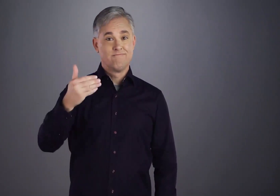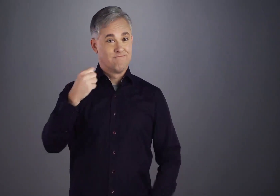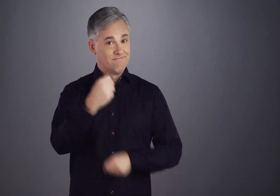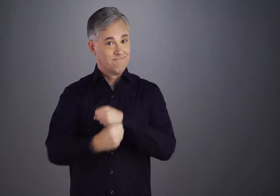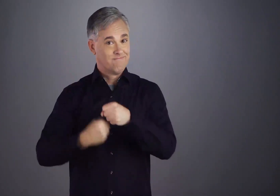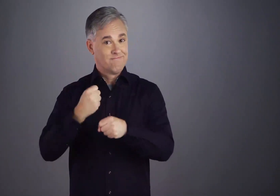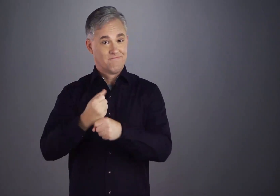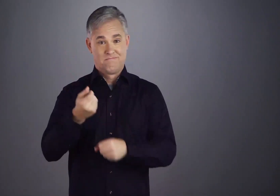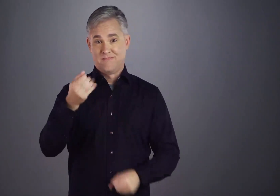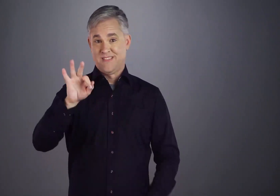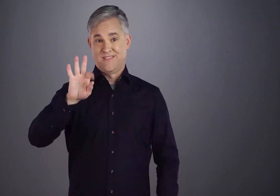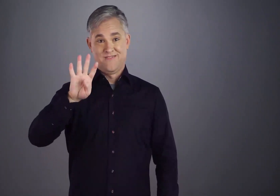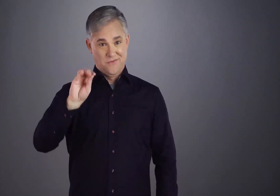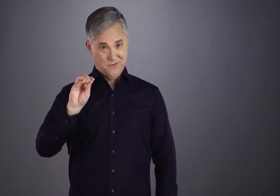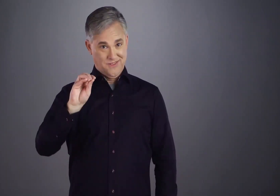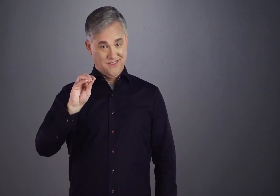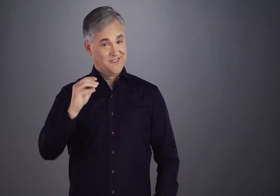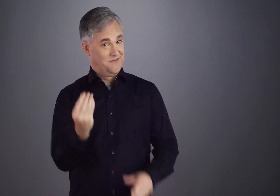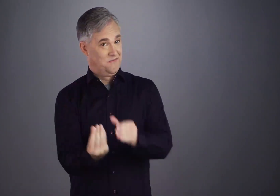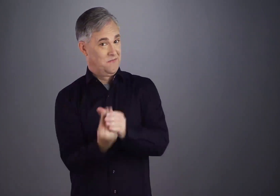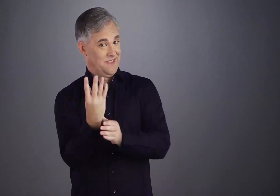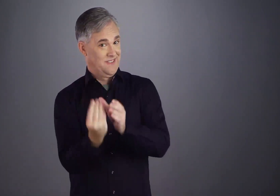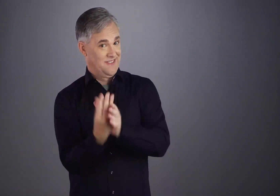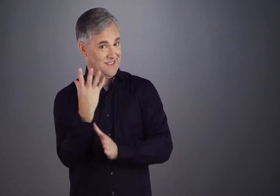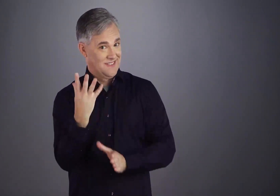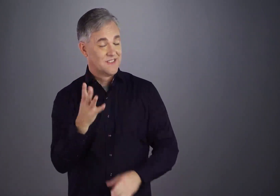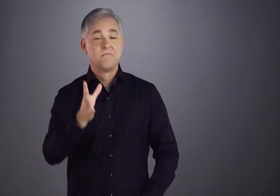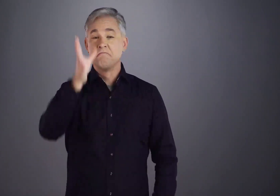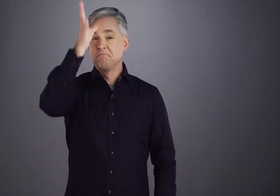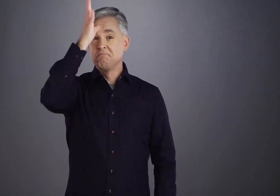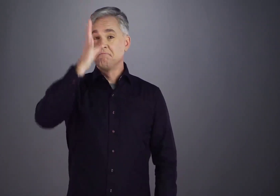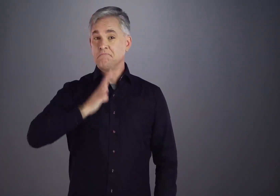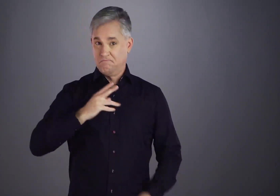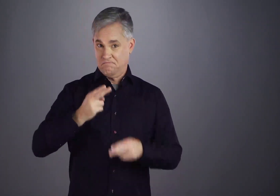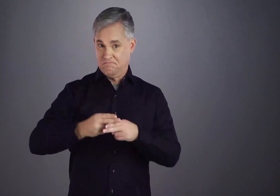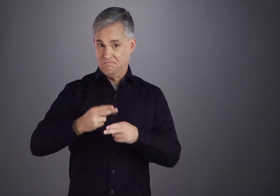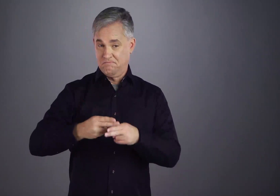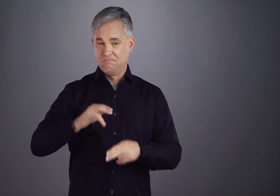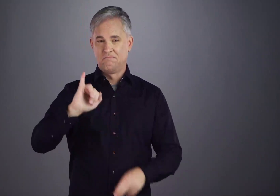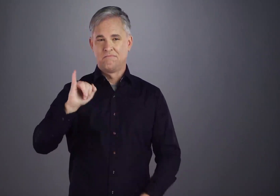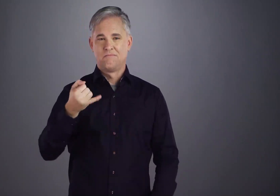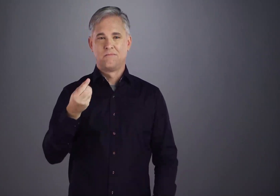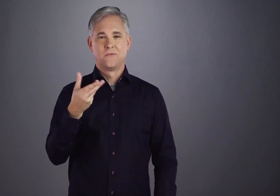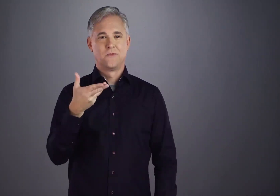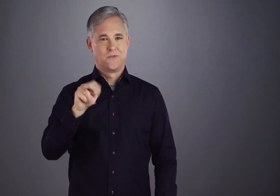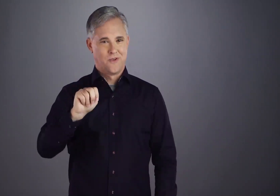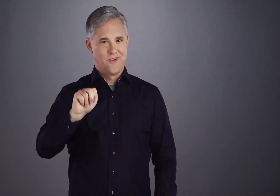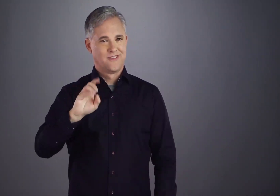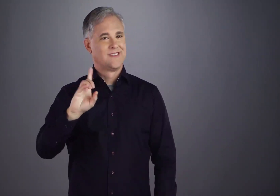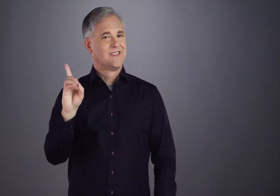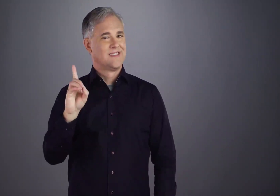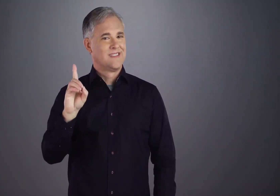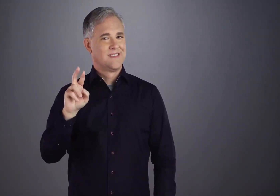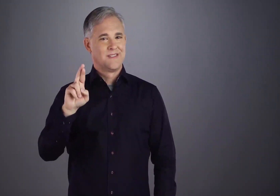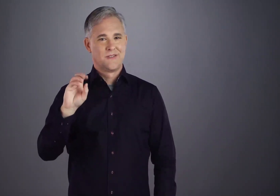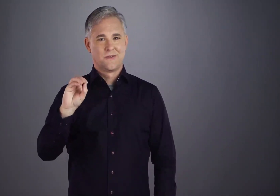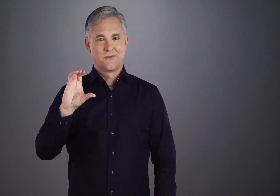In the spring of 1940, John D. Rockefeller Jr. gave a dinner for many of his friends, to which he invited AA members to tell